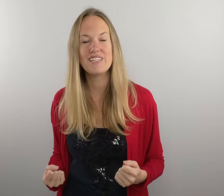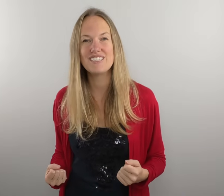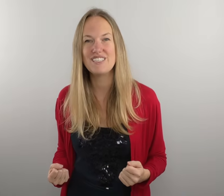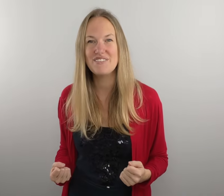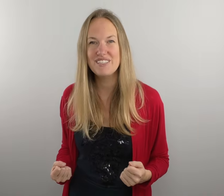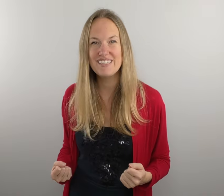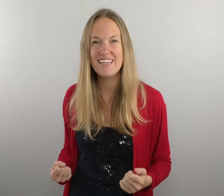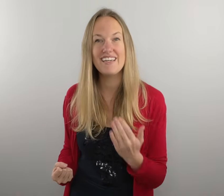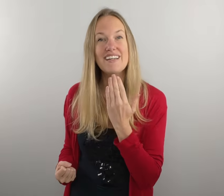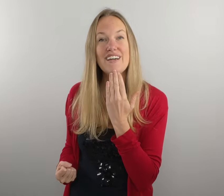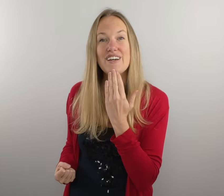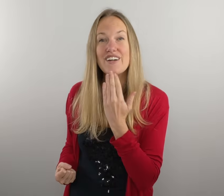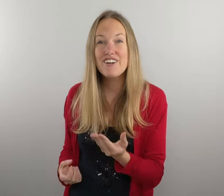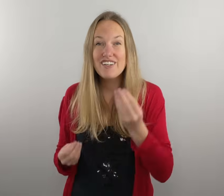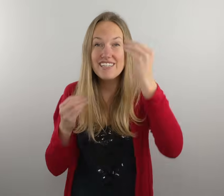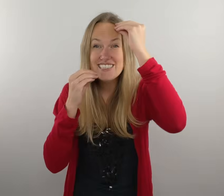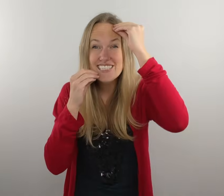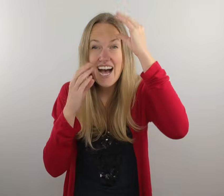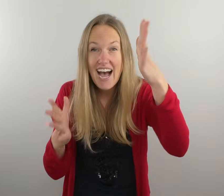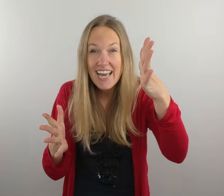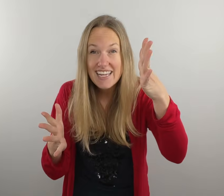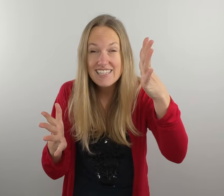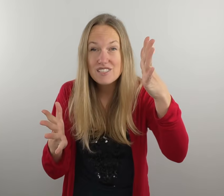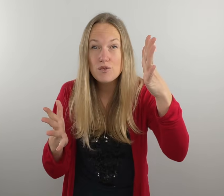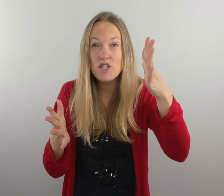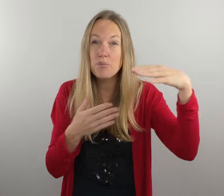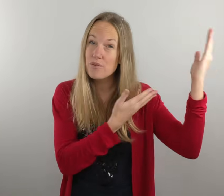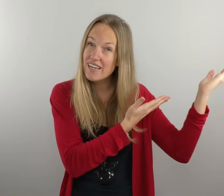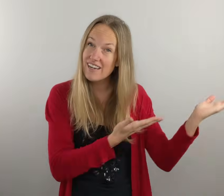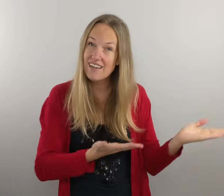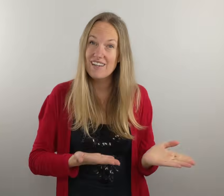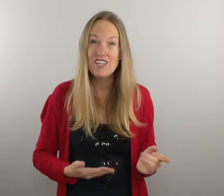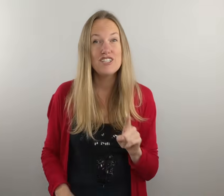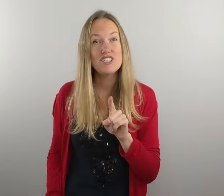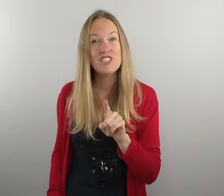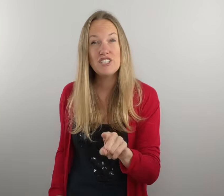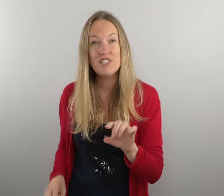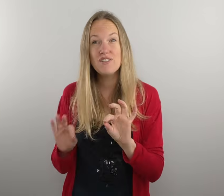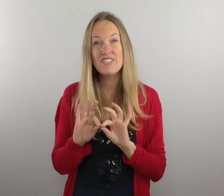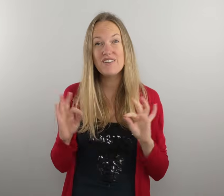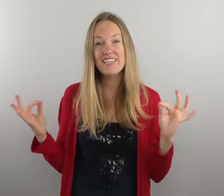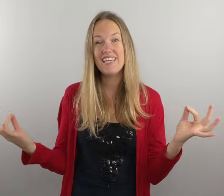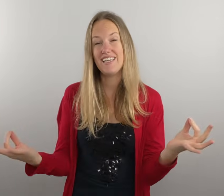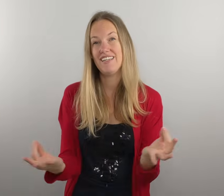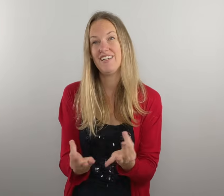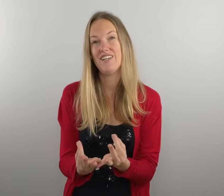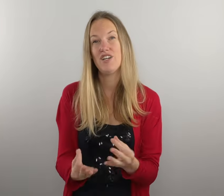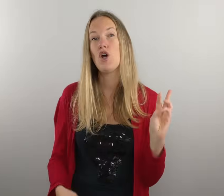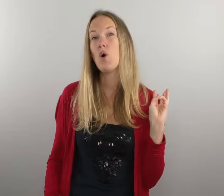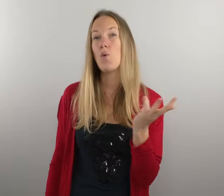to you and your kin. Good tidings we bring to you and your kin.